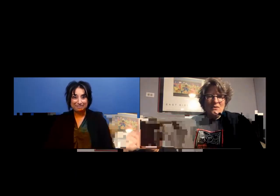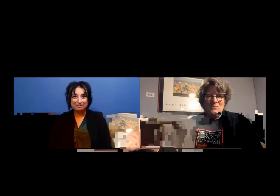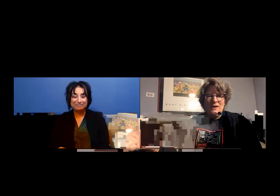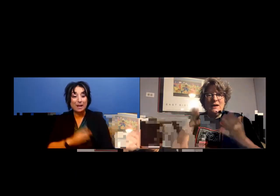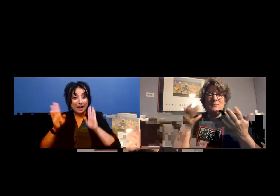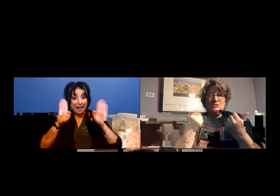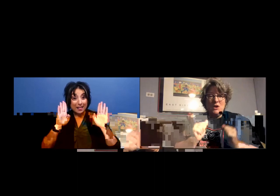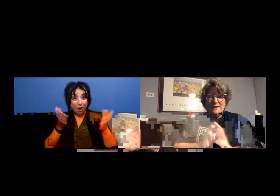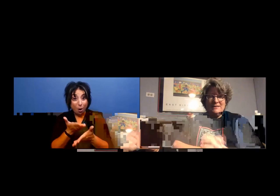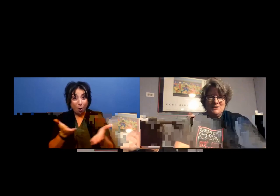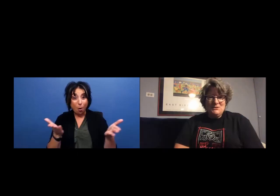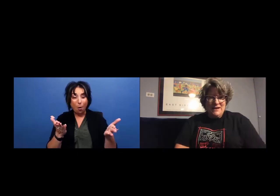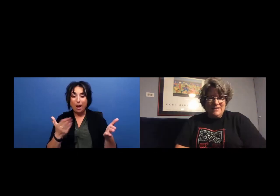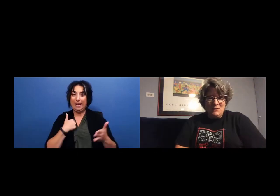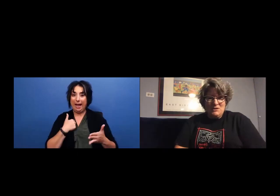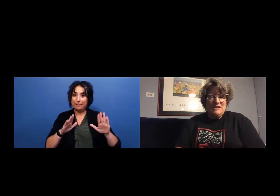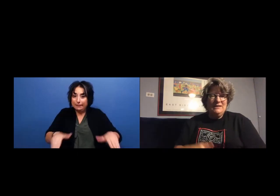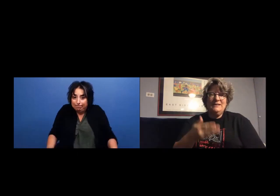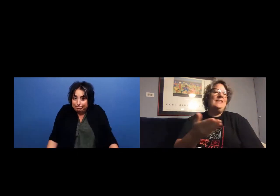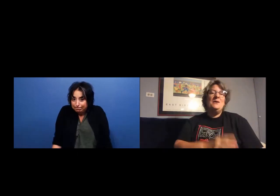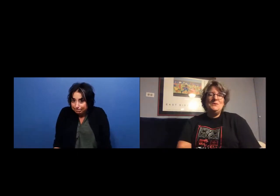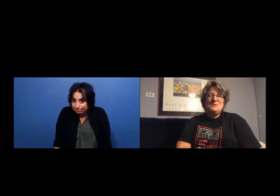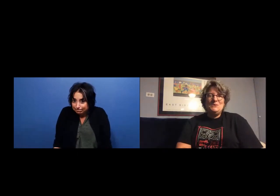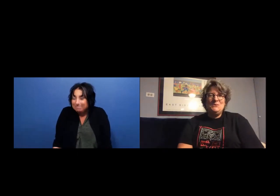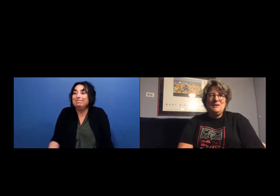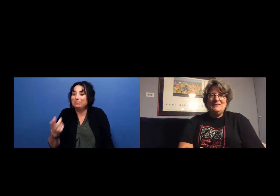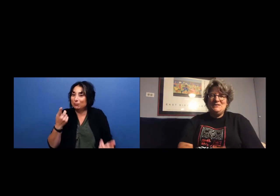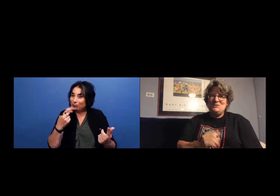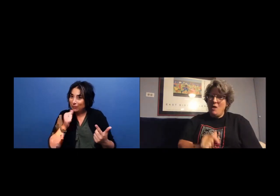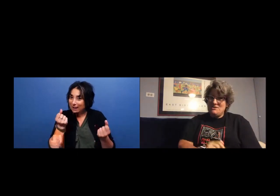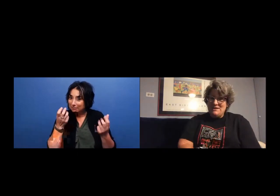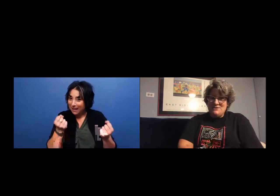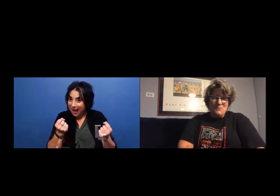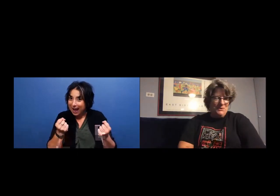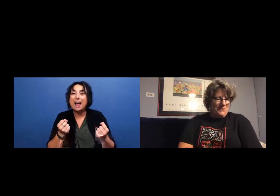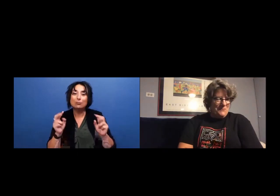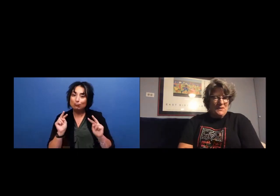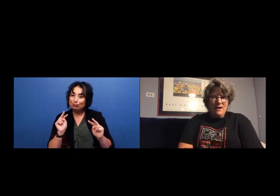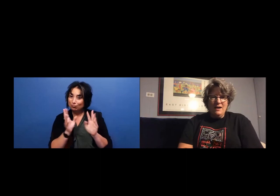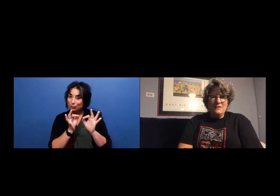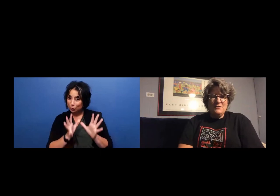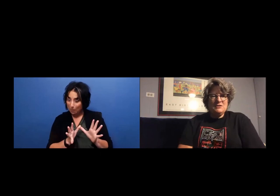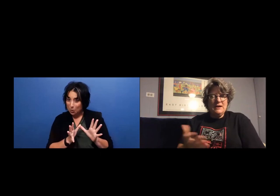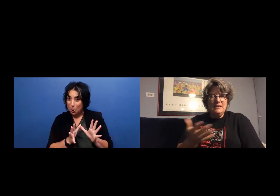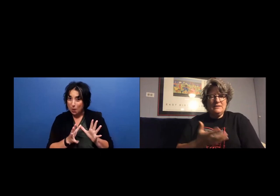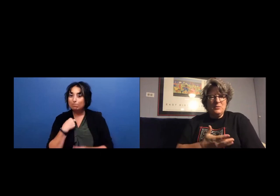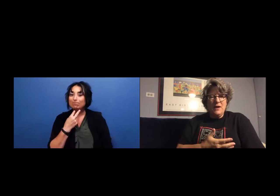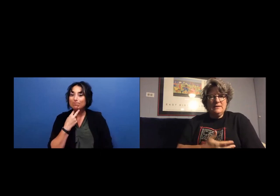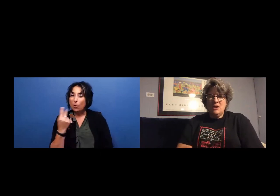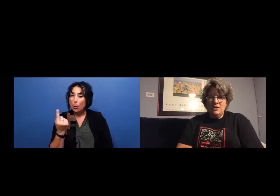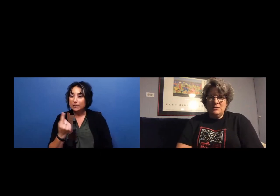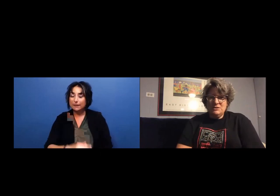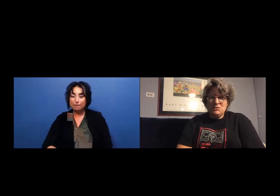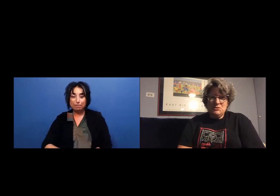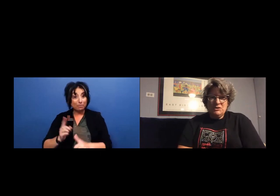Hello, everyone. I'm going to try not to use sign language and allow you to just watch the interpreter. First, I'd like to provide